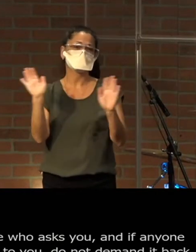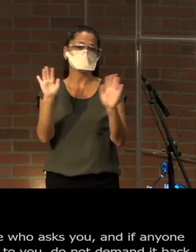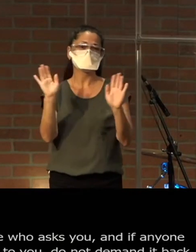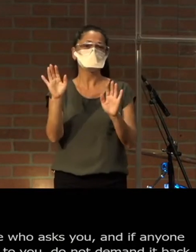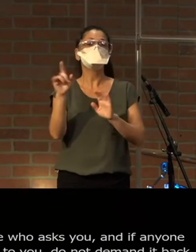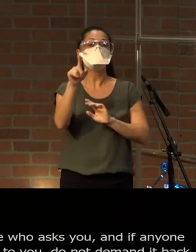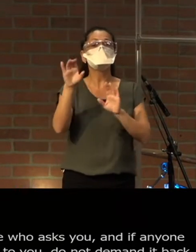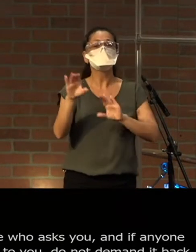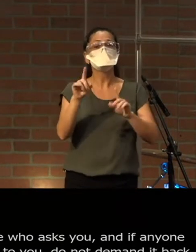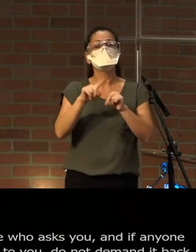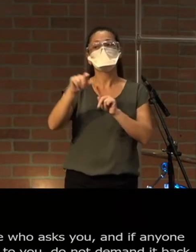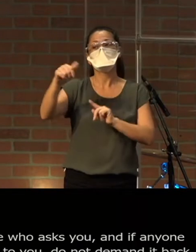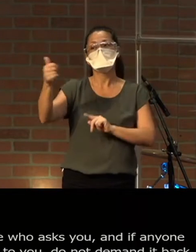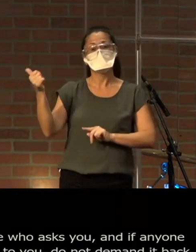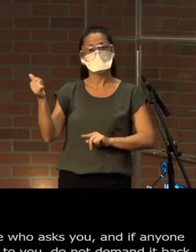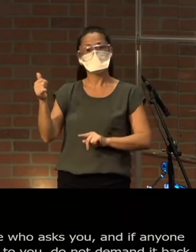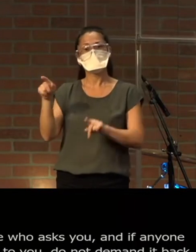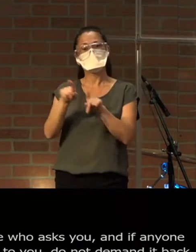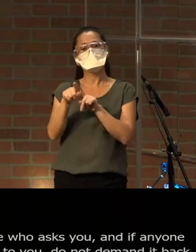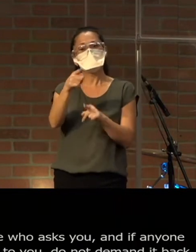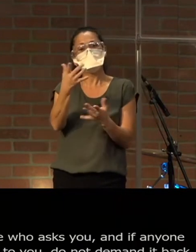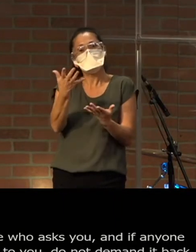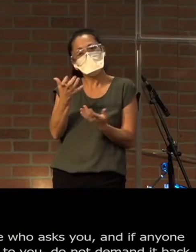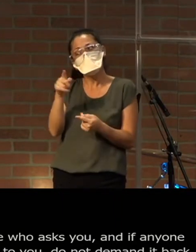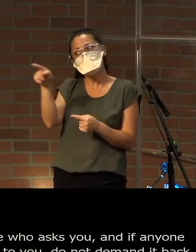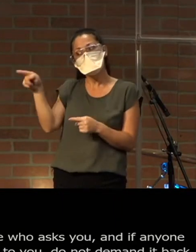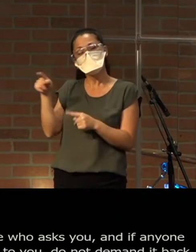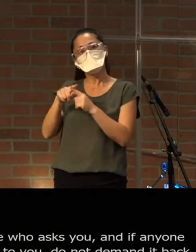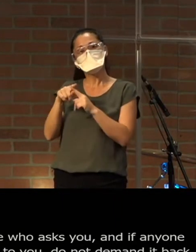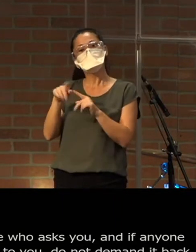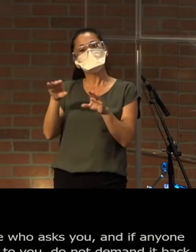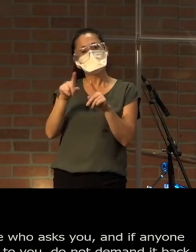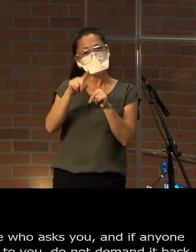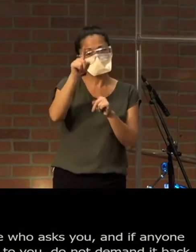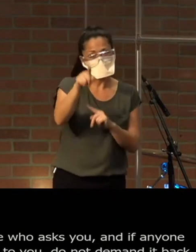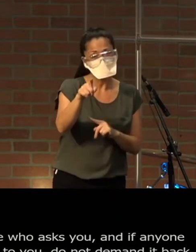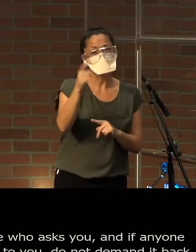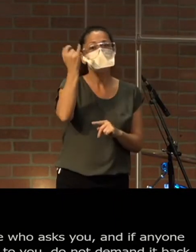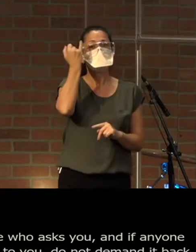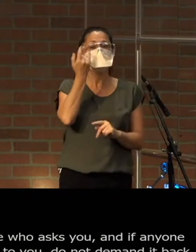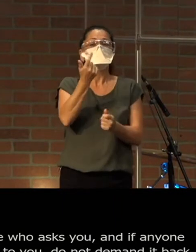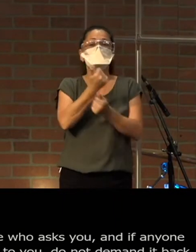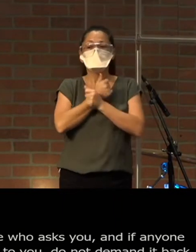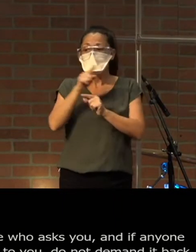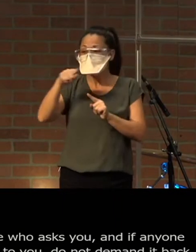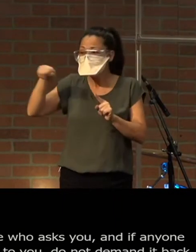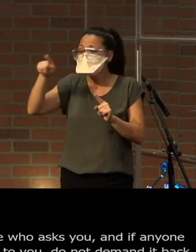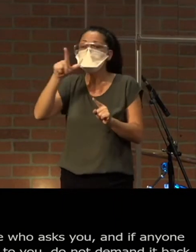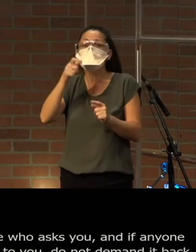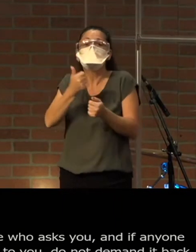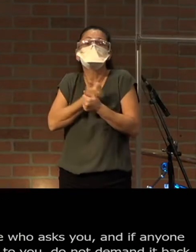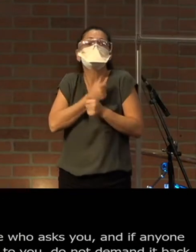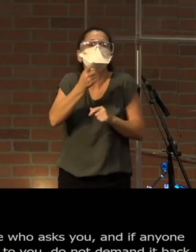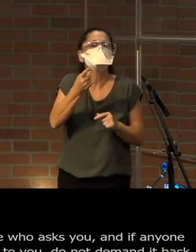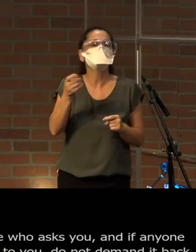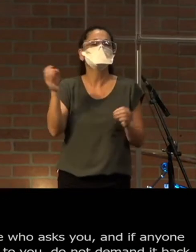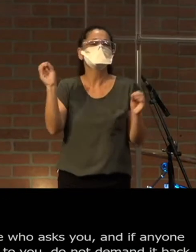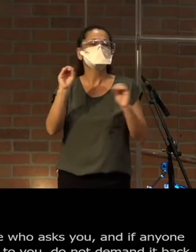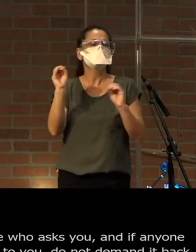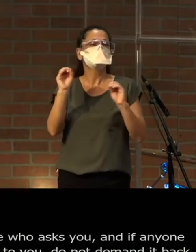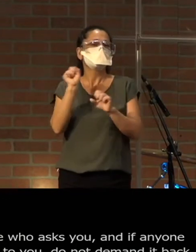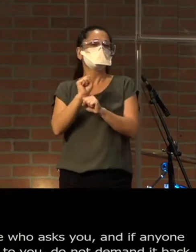to others as you would have them do to you. If you love those who love you, what credit is